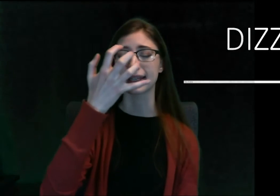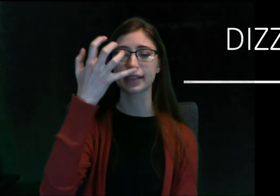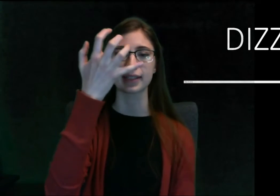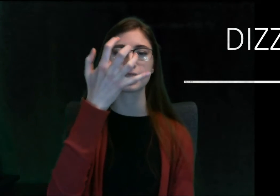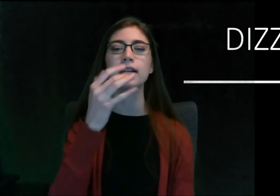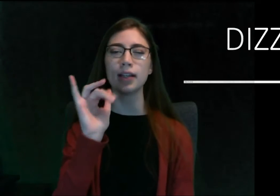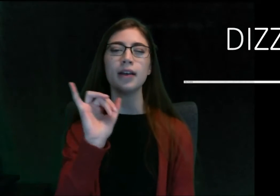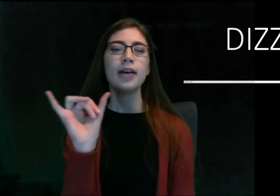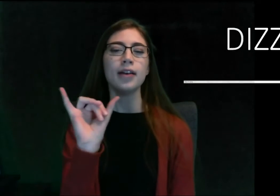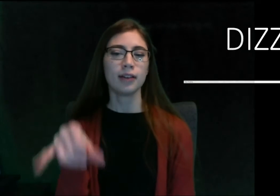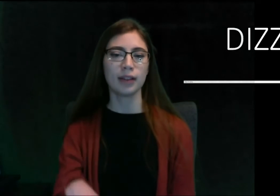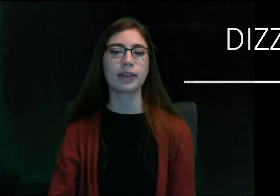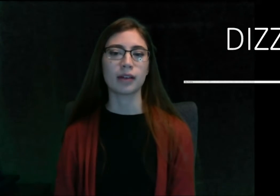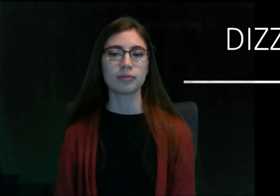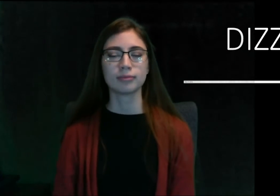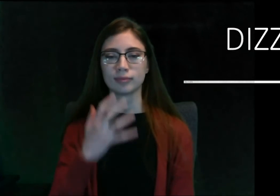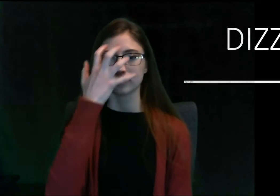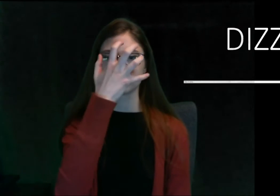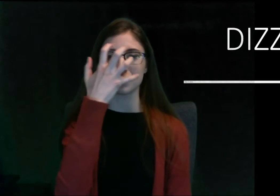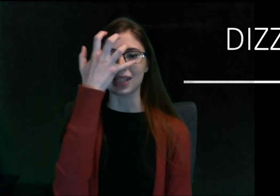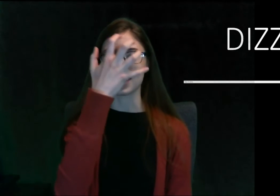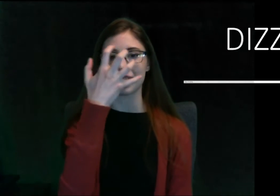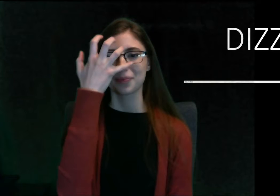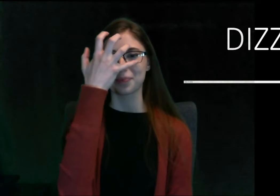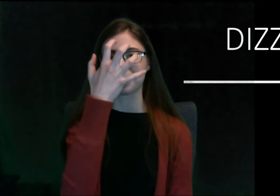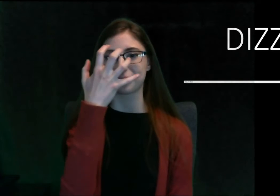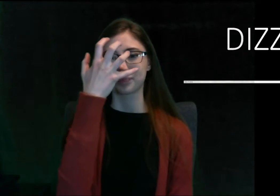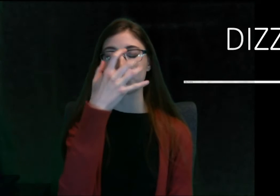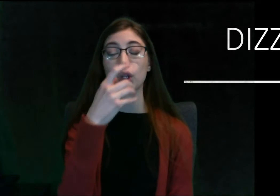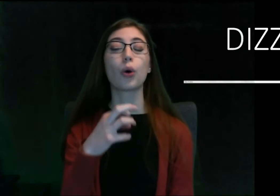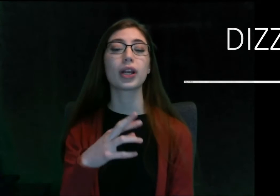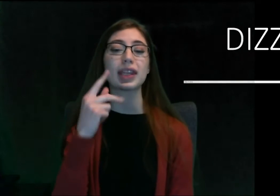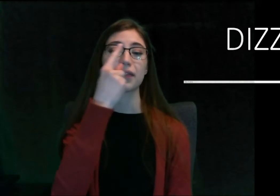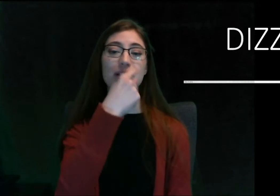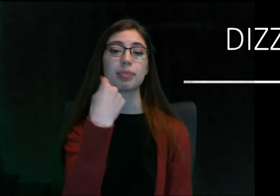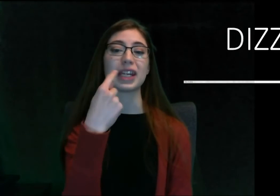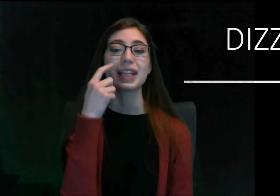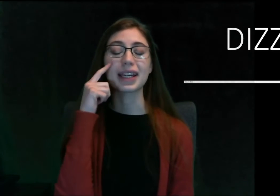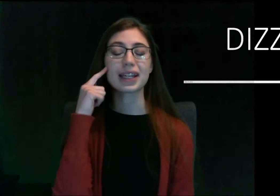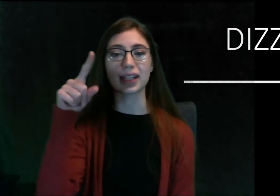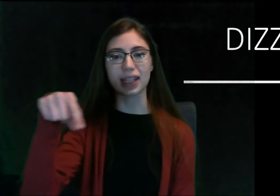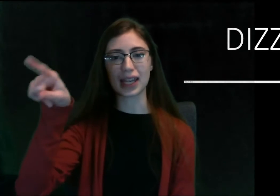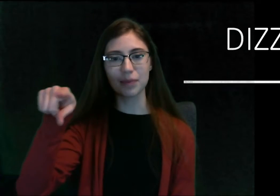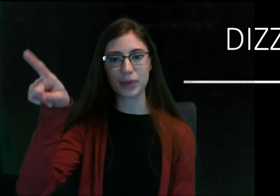things like that. Dizzy. Or you can think of it spinning like a